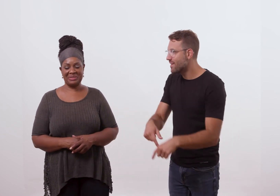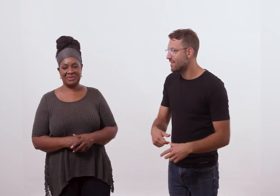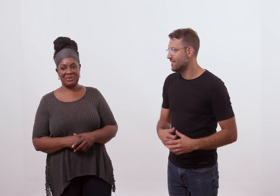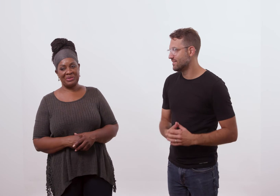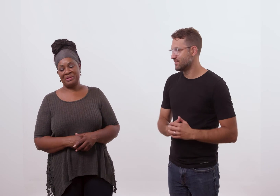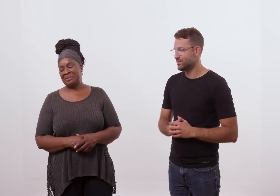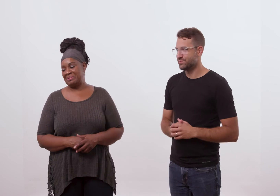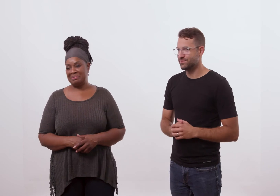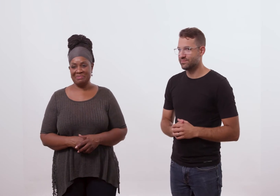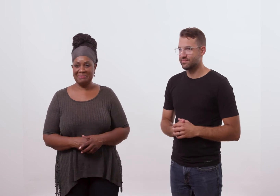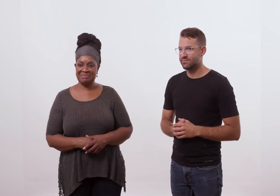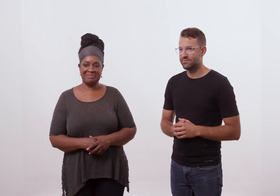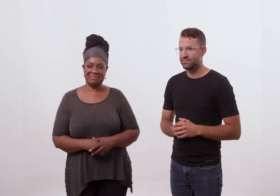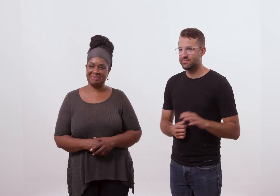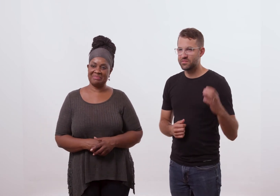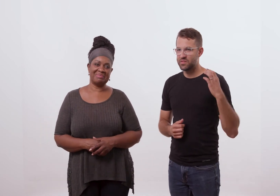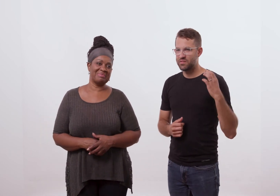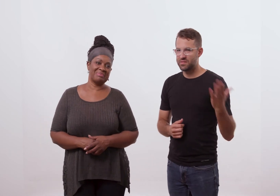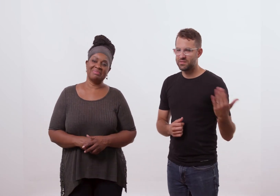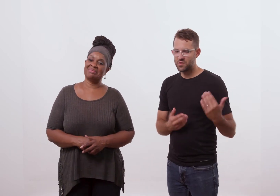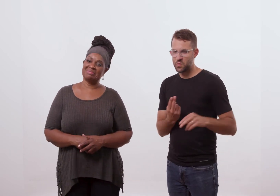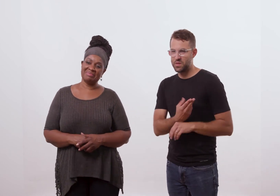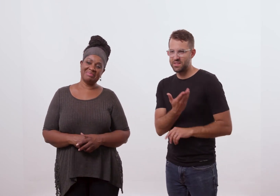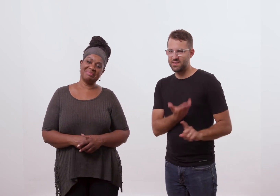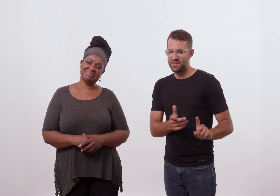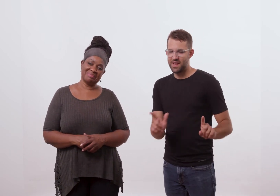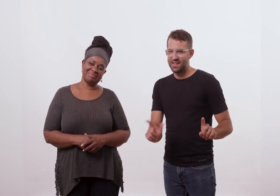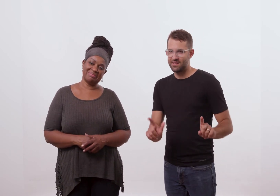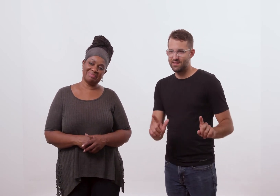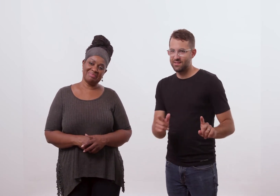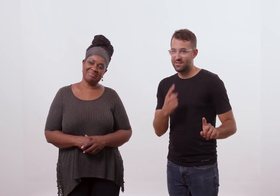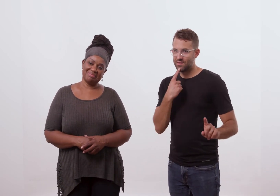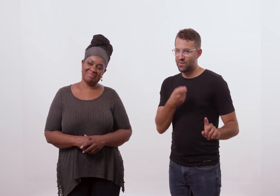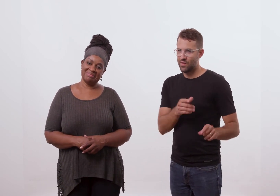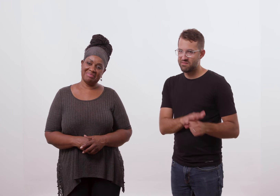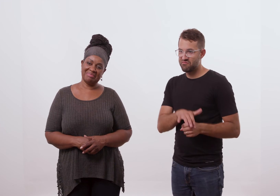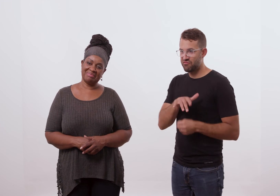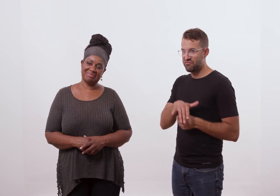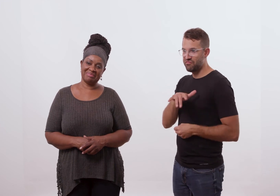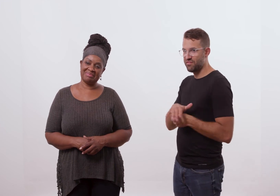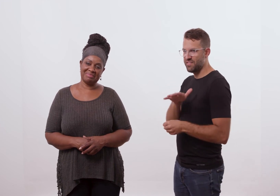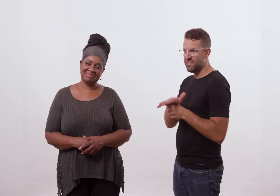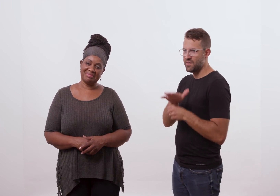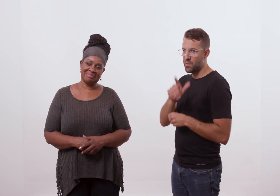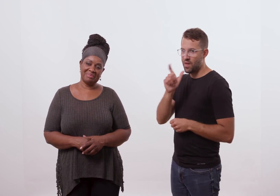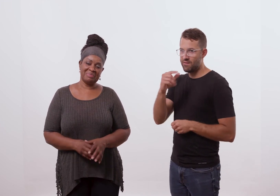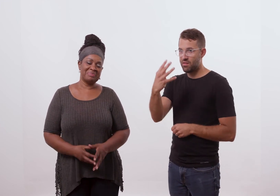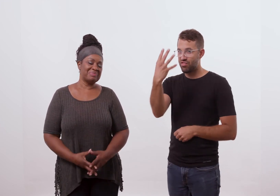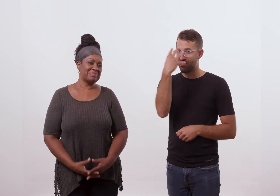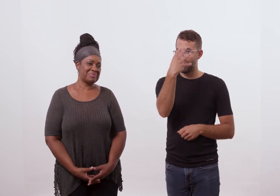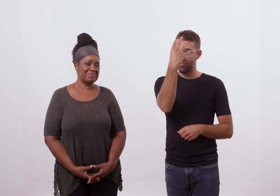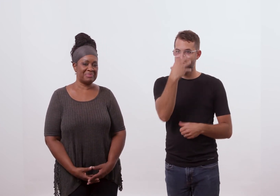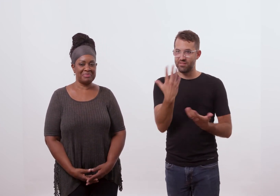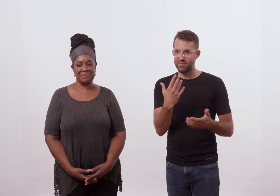Here, Cutter. Put this on. It's from Leetah. She says you're hot-headed enough as it is. She sent this for me.